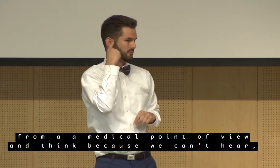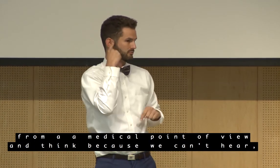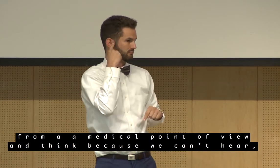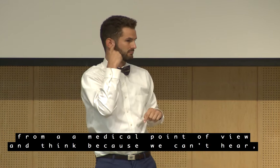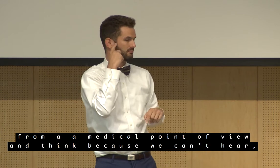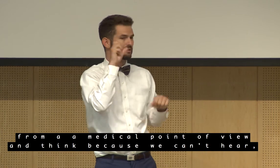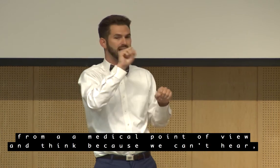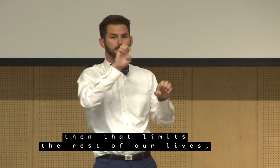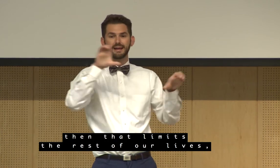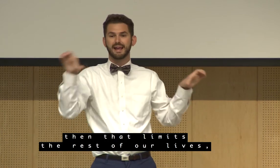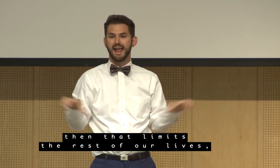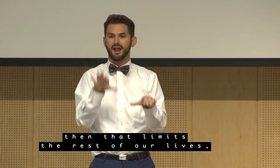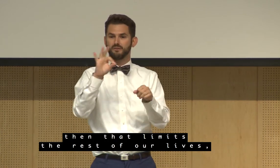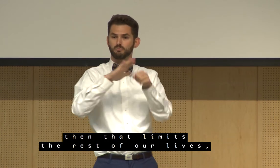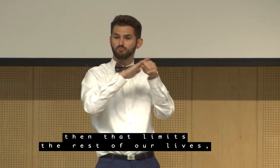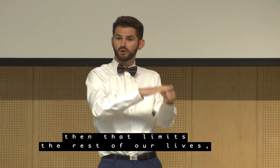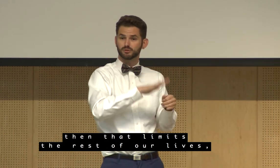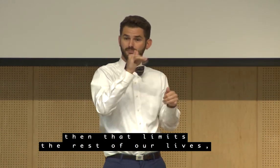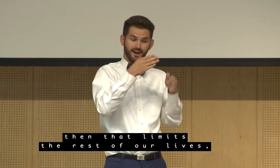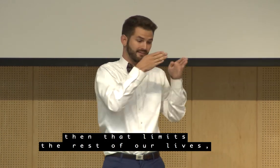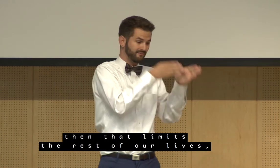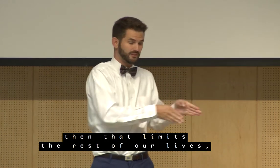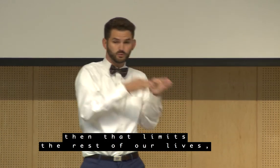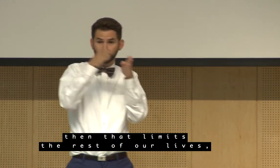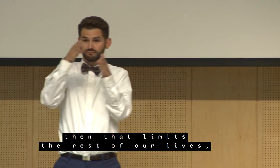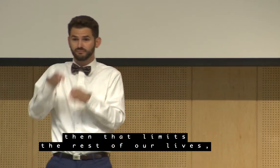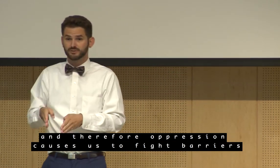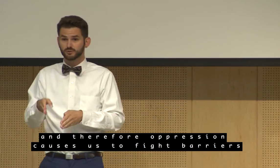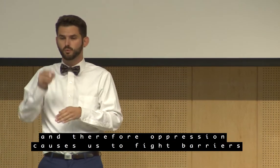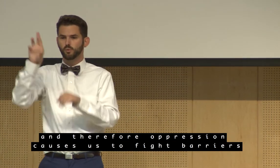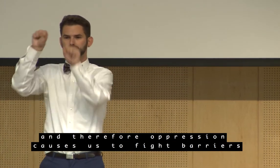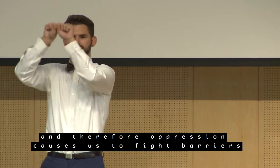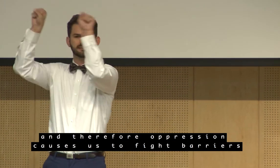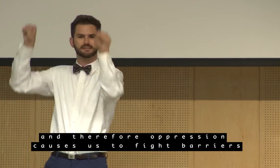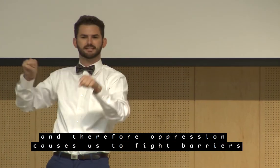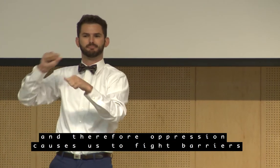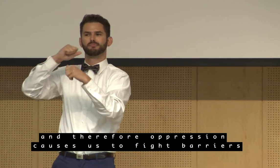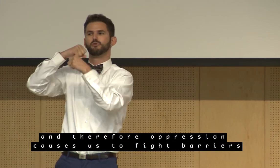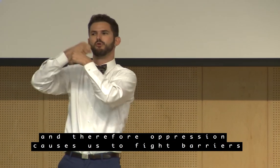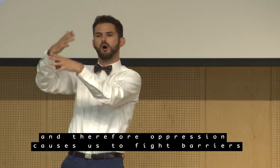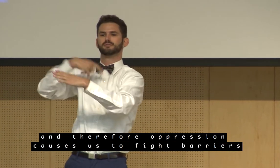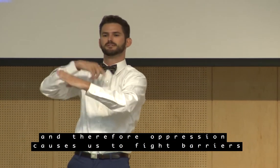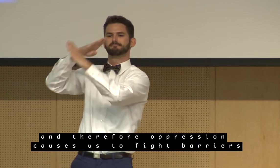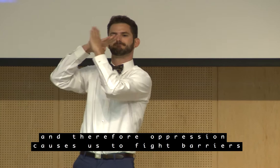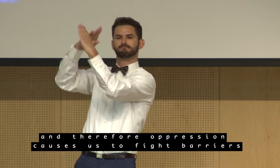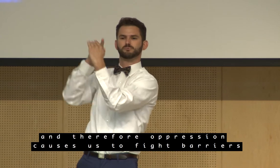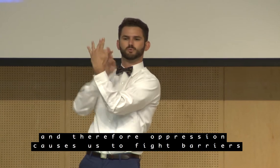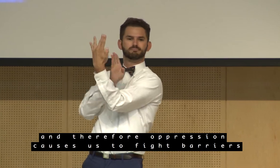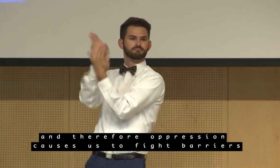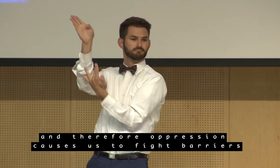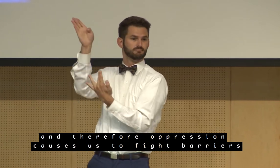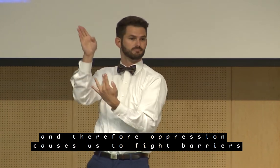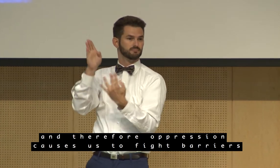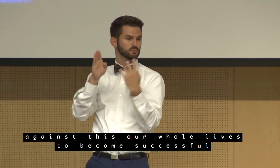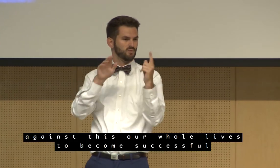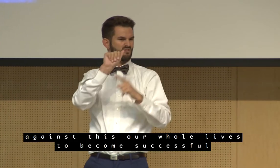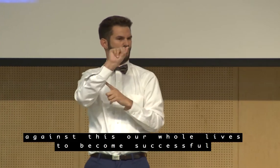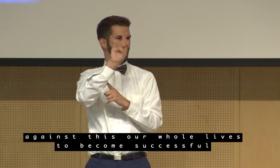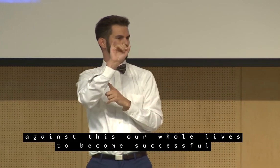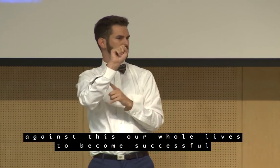we can't hear, then that limits the rest of our lives, and therefore oppression causes us to fight barriers against this